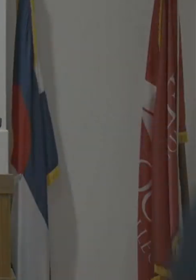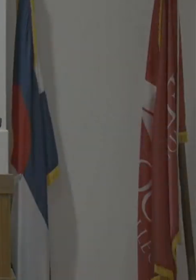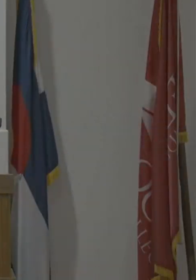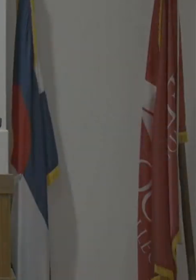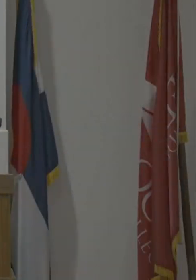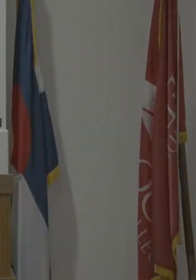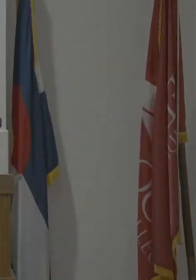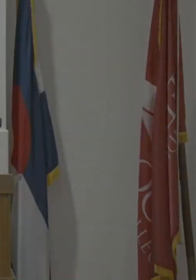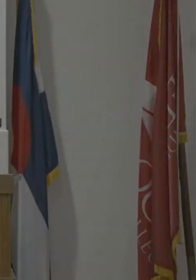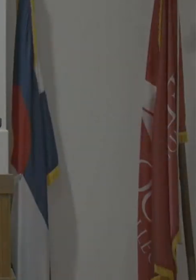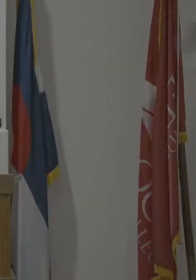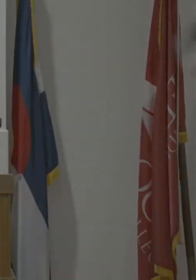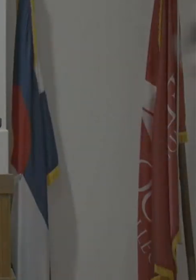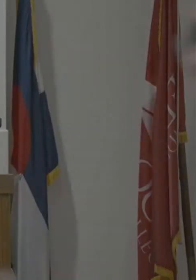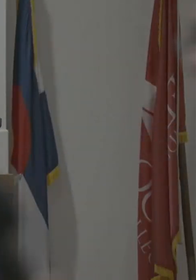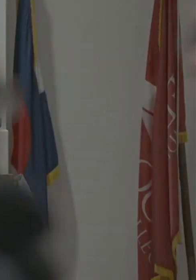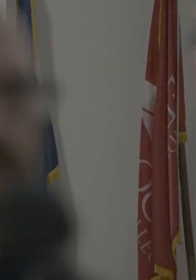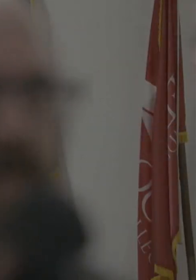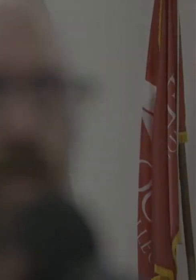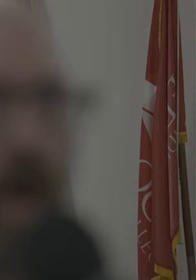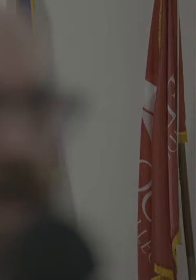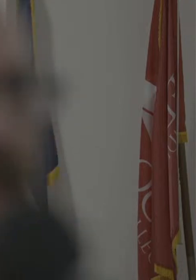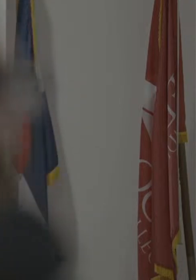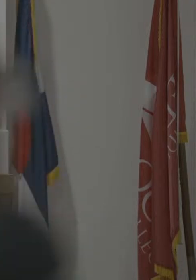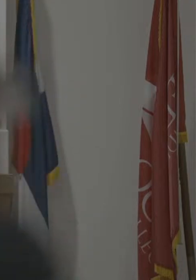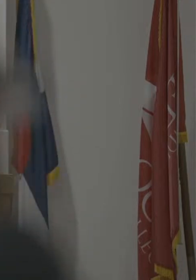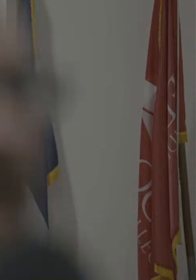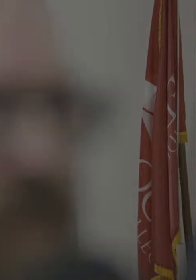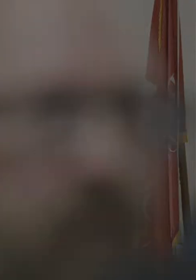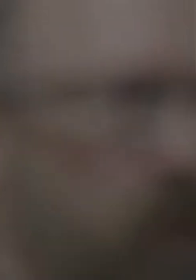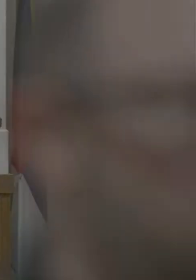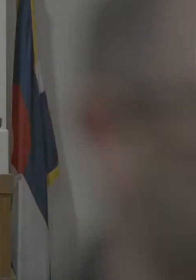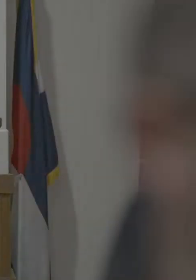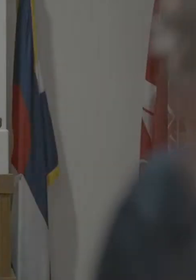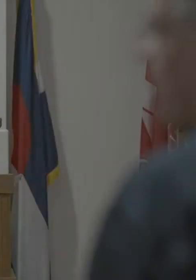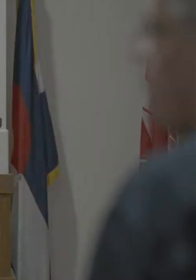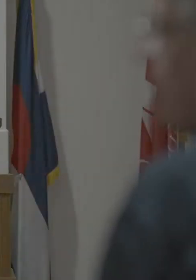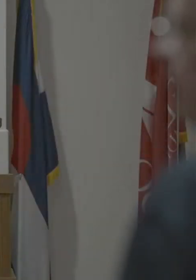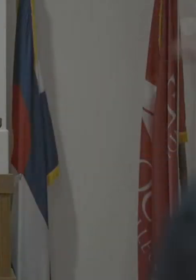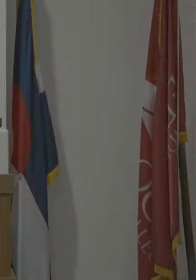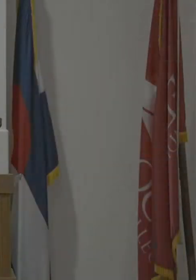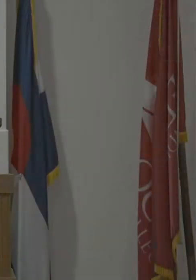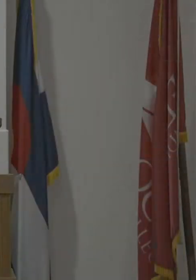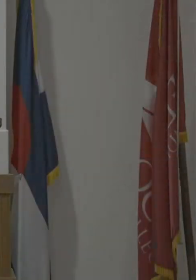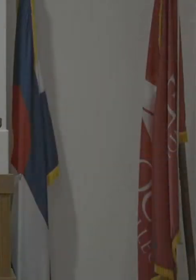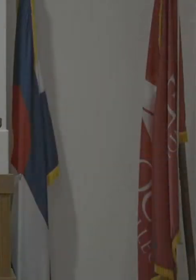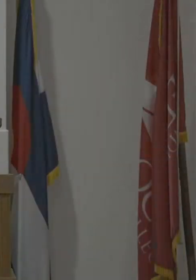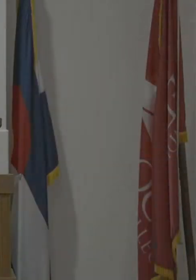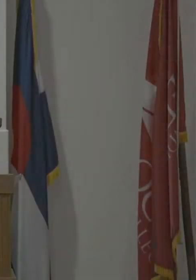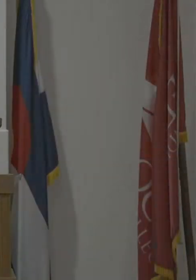About 1 more minute, y'all. If you want to go ahead and take your seats, we're going to go ahead and get started here in just a few moments.